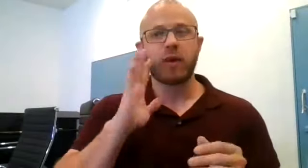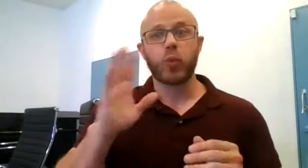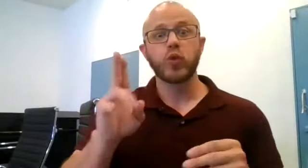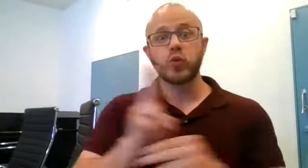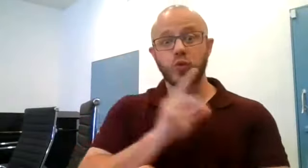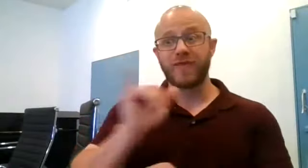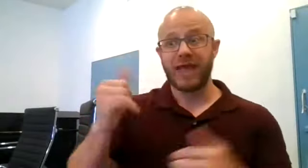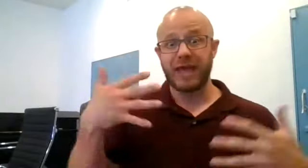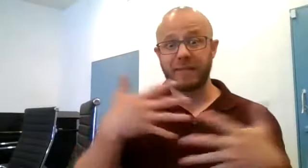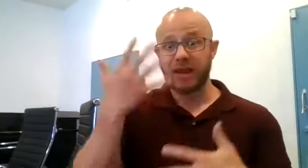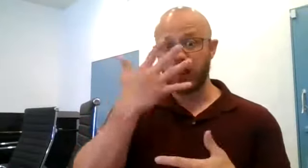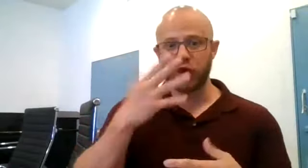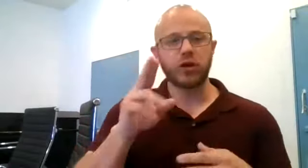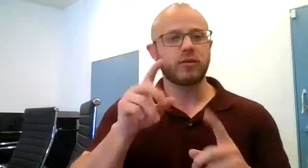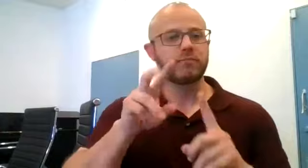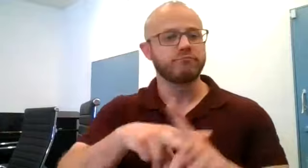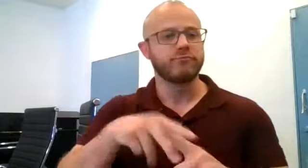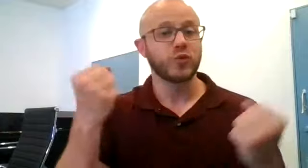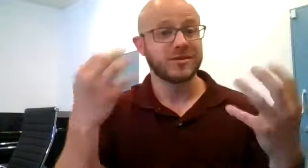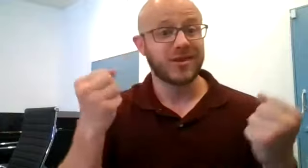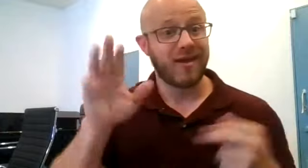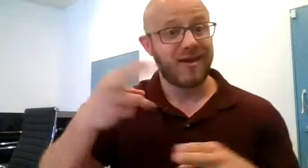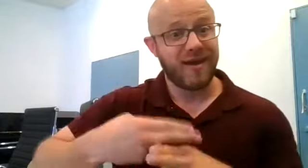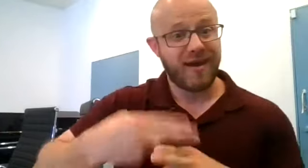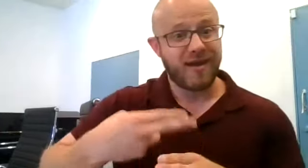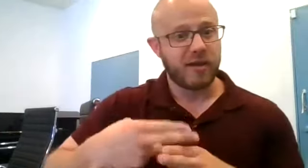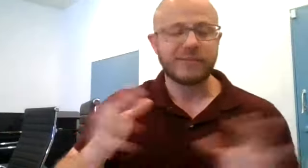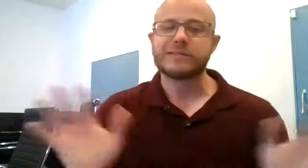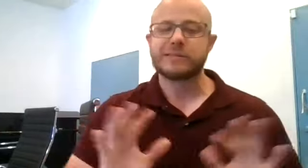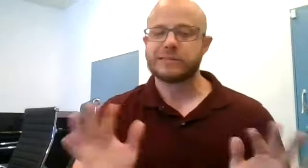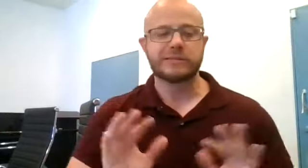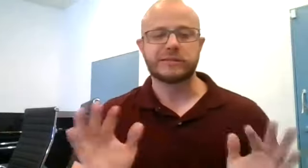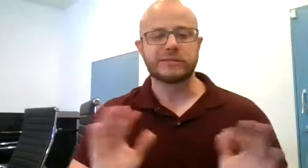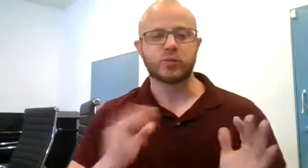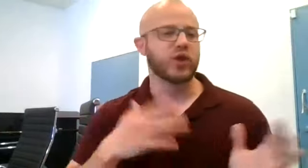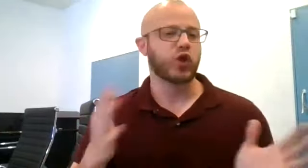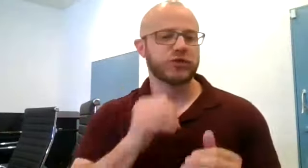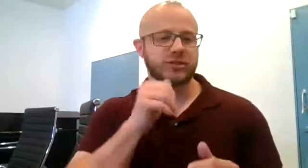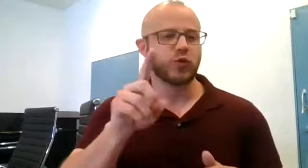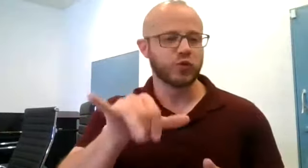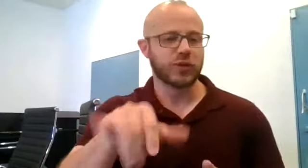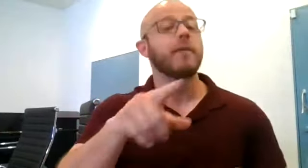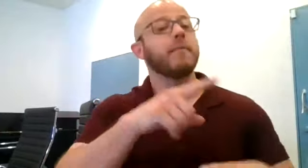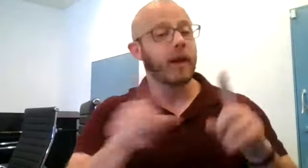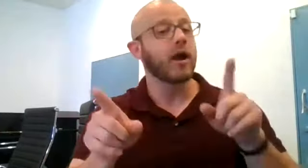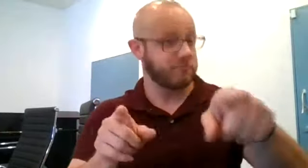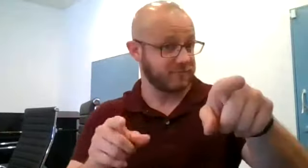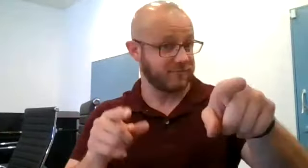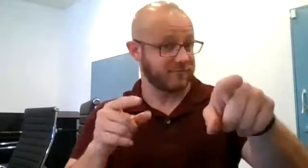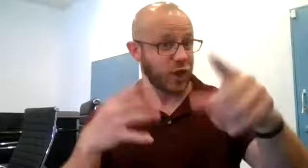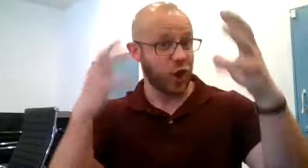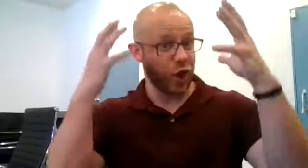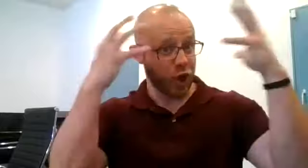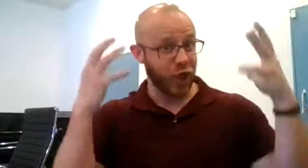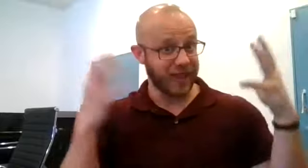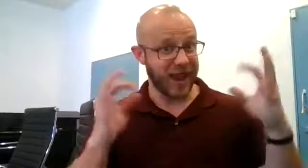that intimidates. So you sign the name. We don't encourage it in a negative way, but you have